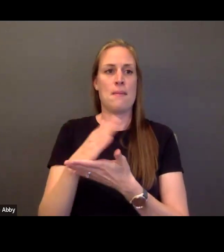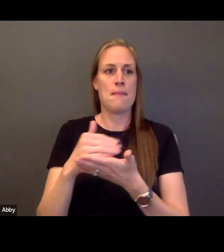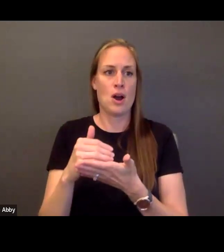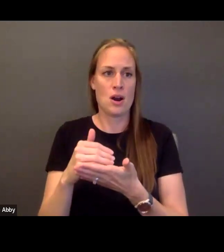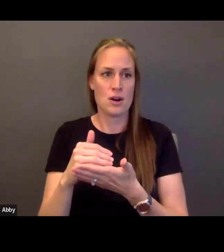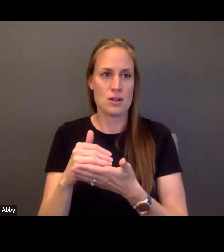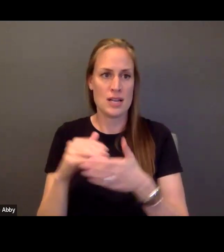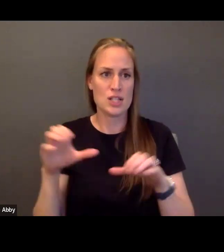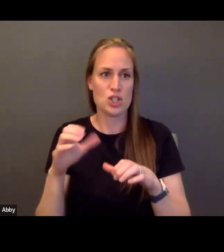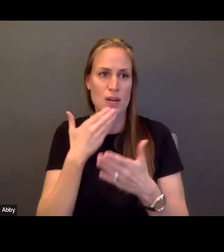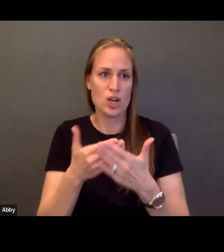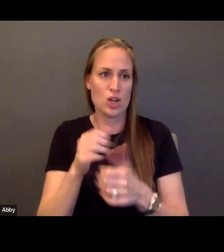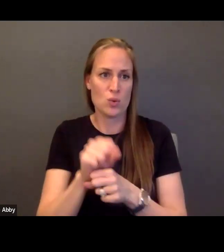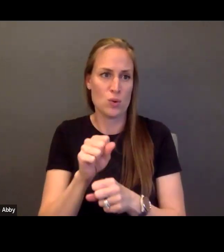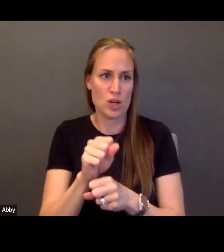least,